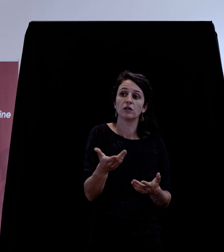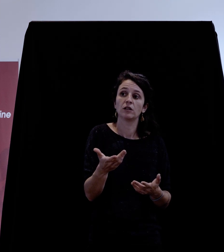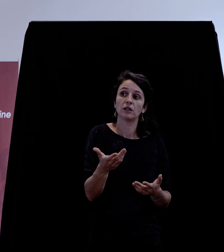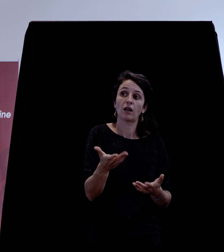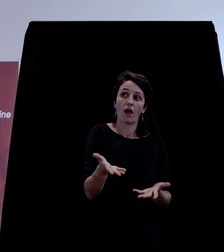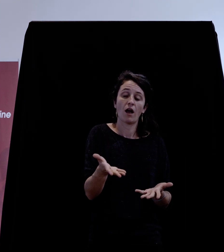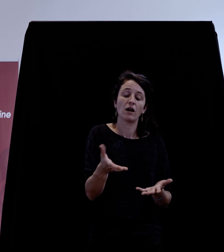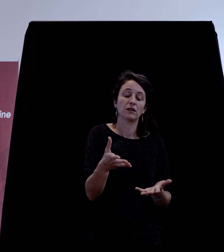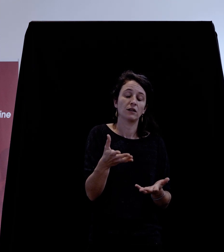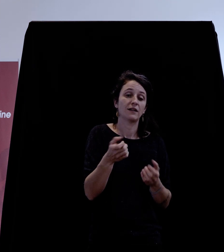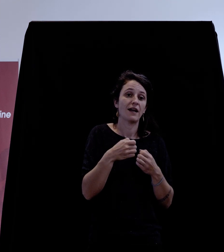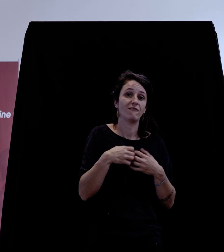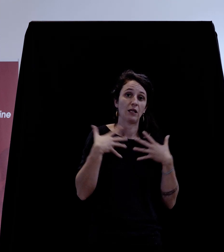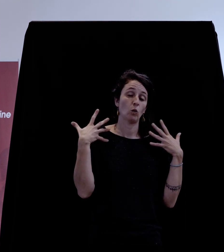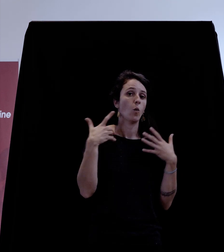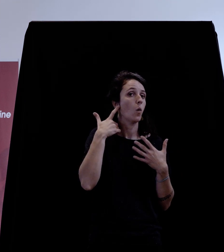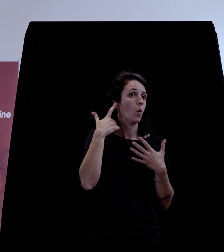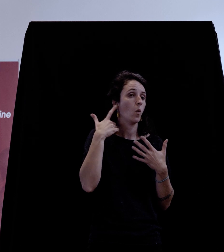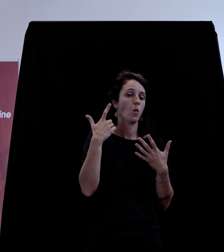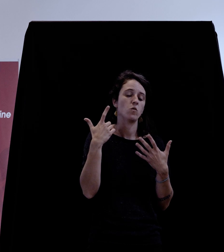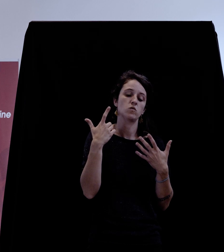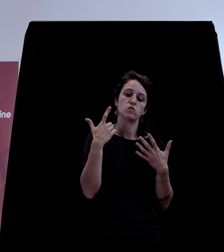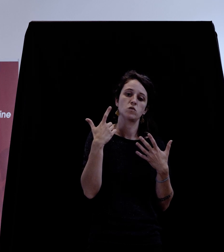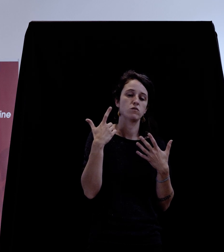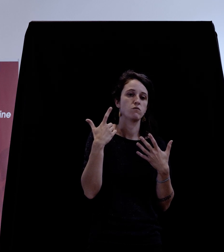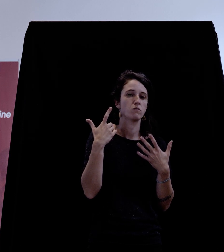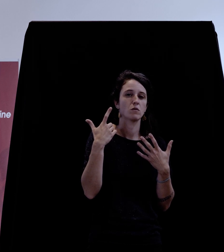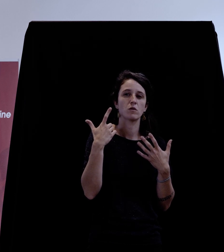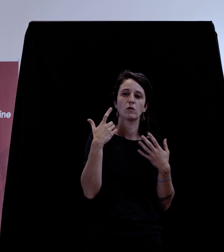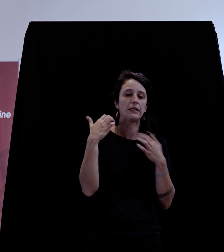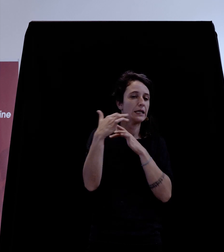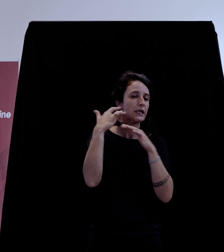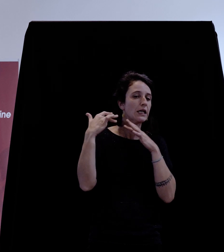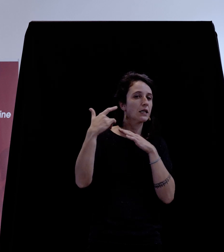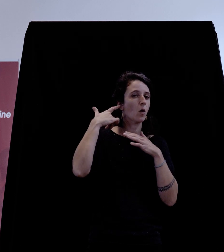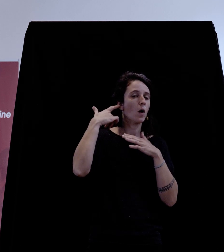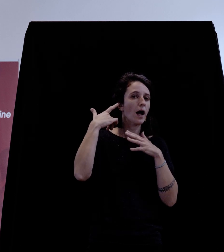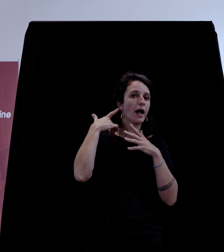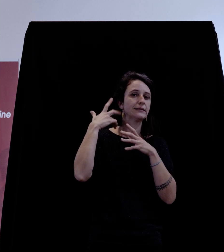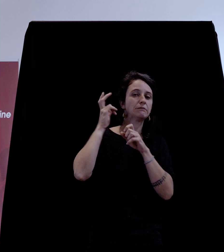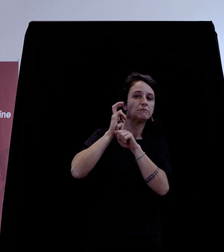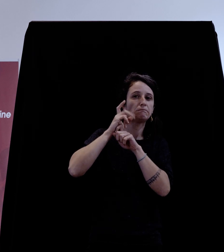of the reasons for it. Sinus infections, migraine. We've got some research on headaches in charge.